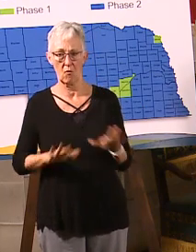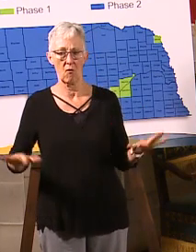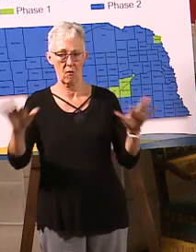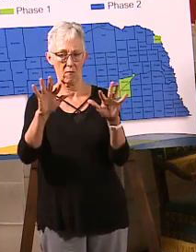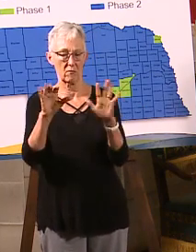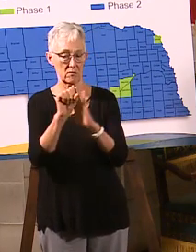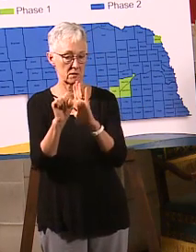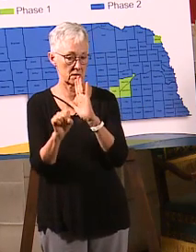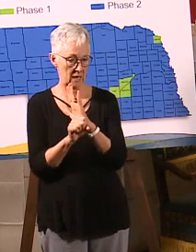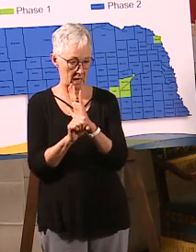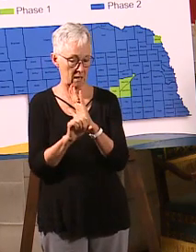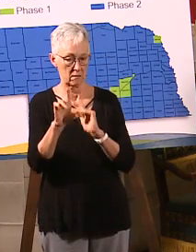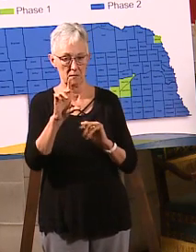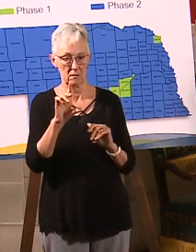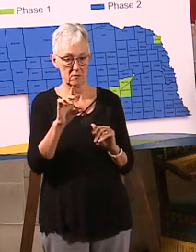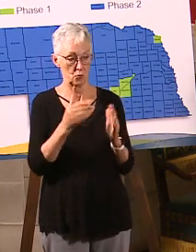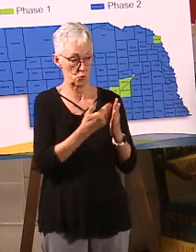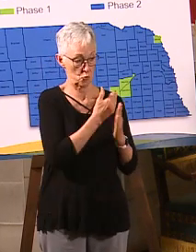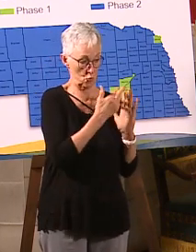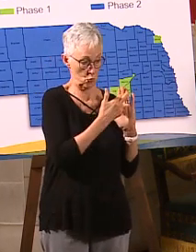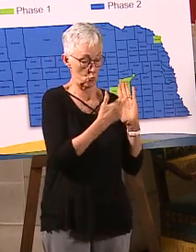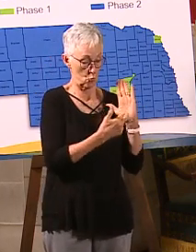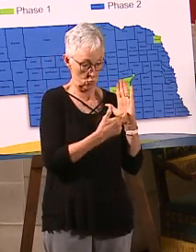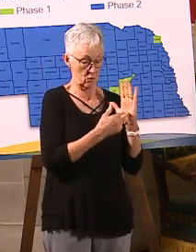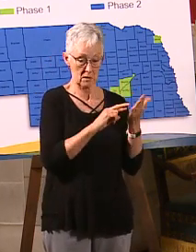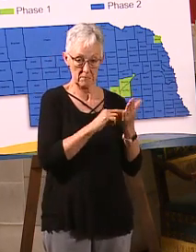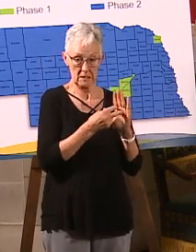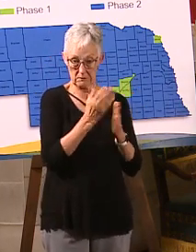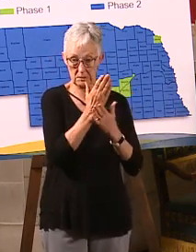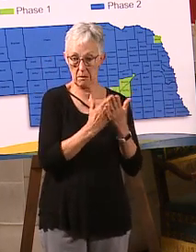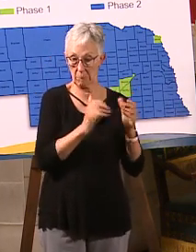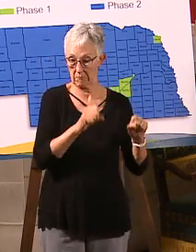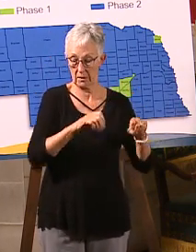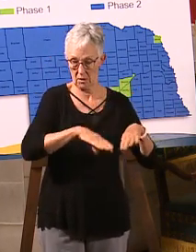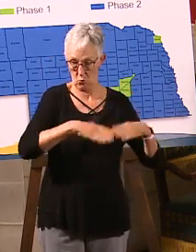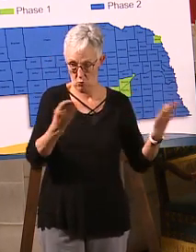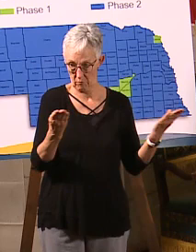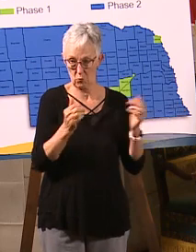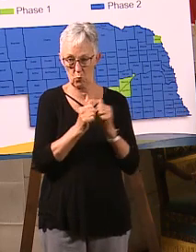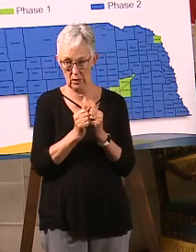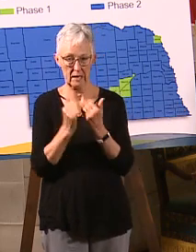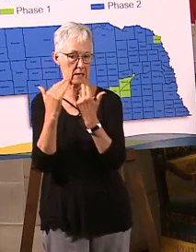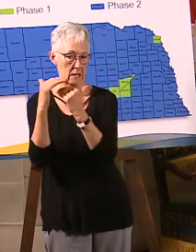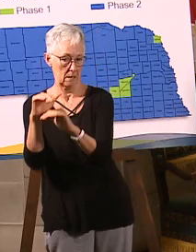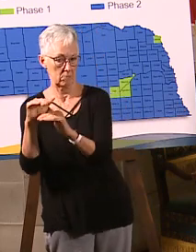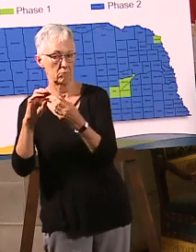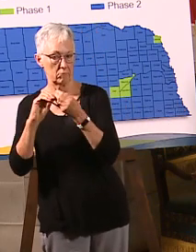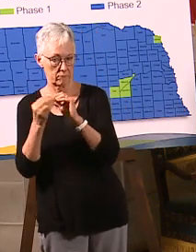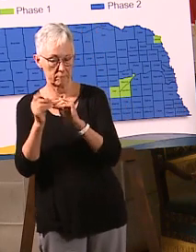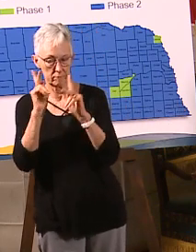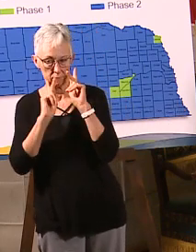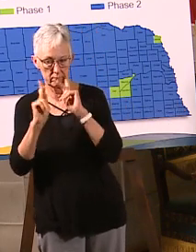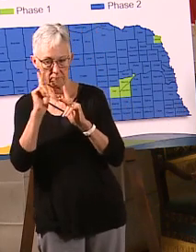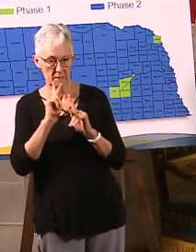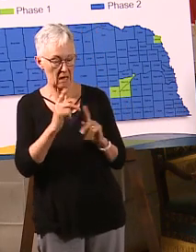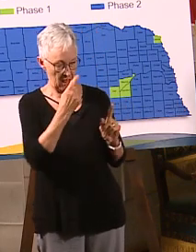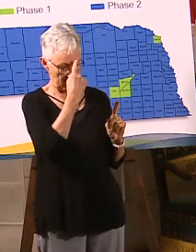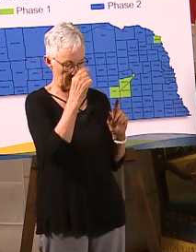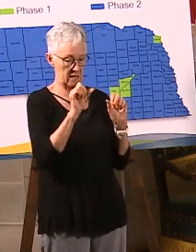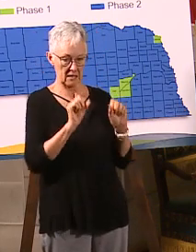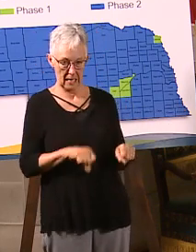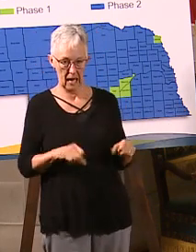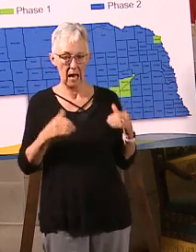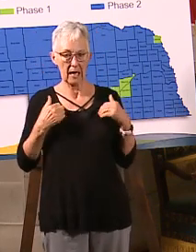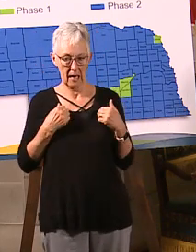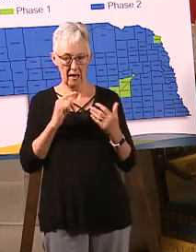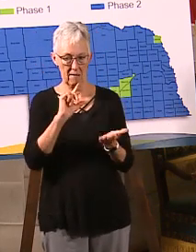actually allows venues to open with limited capacities. We believe that graduations can take place underneath